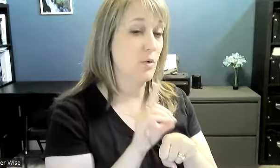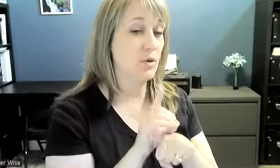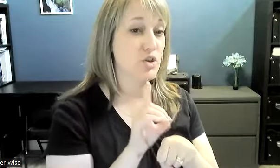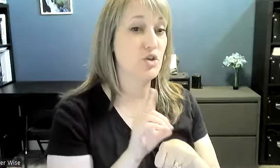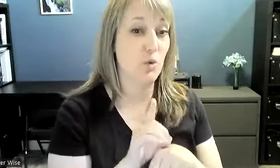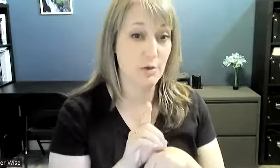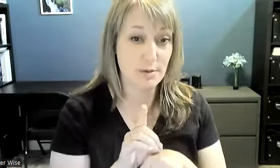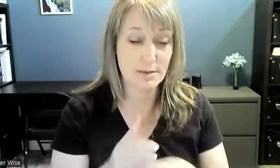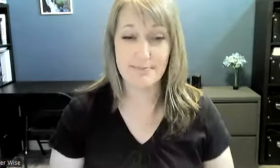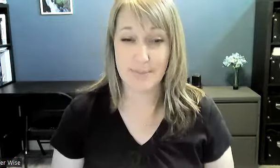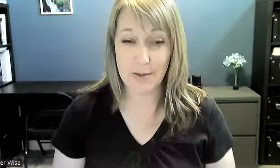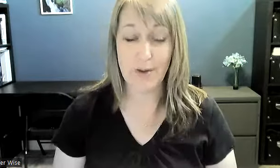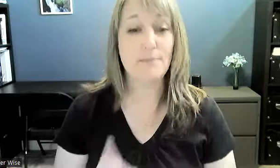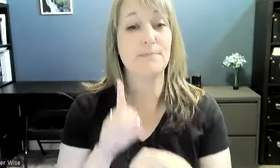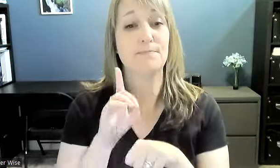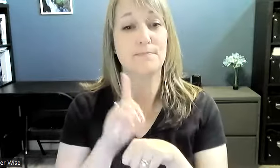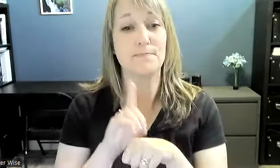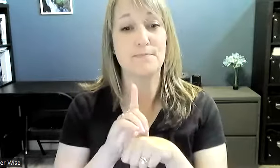or chores, either one.